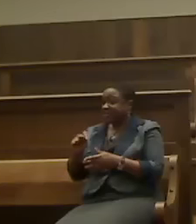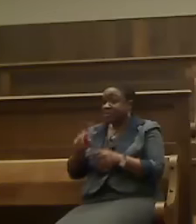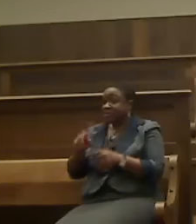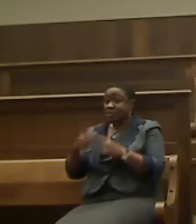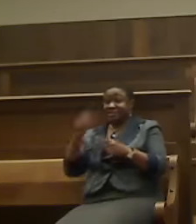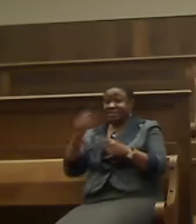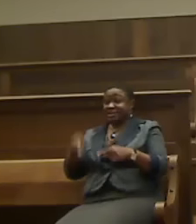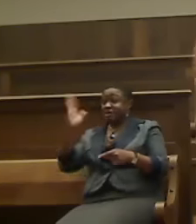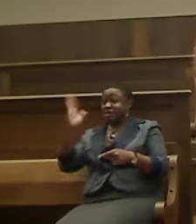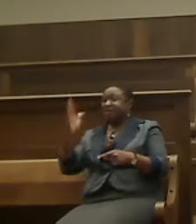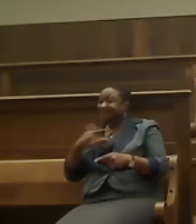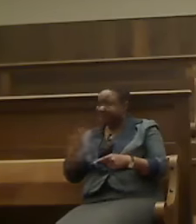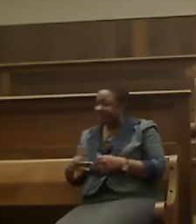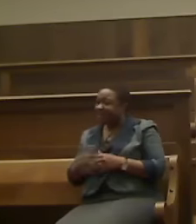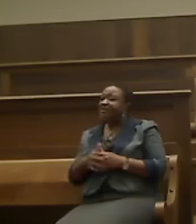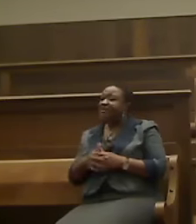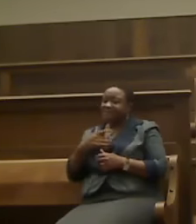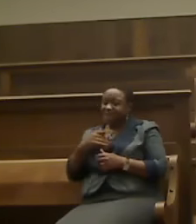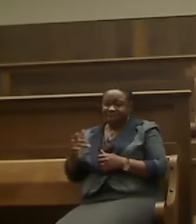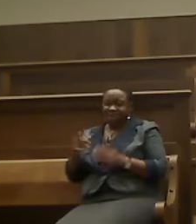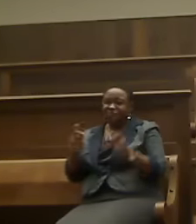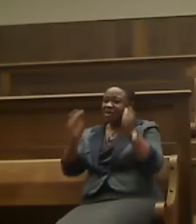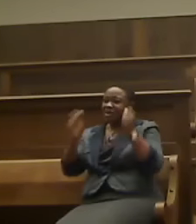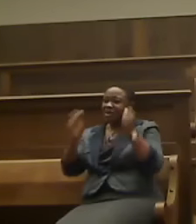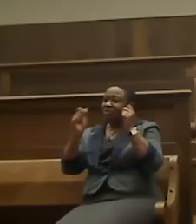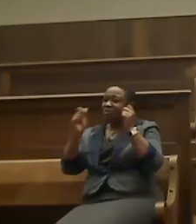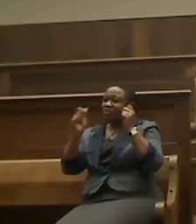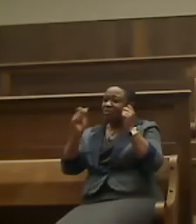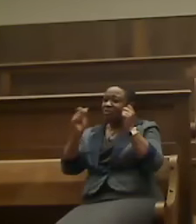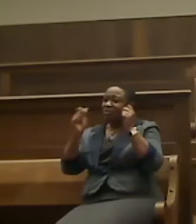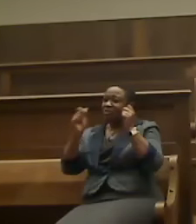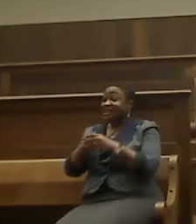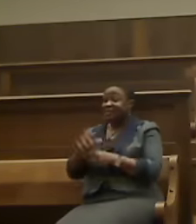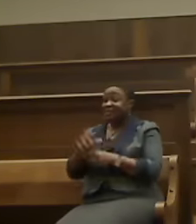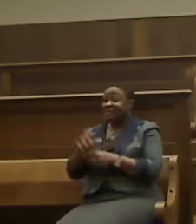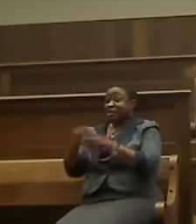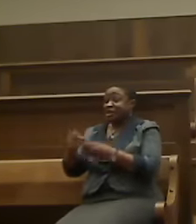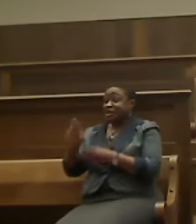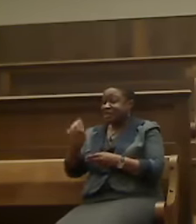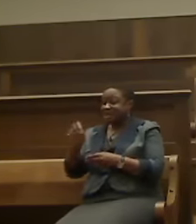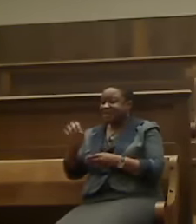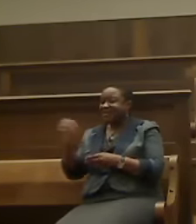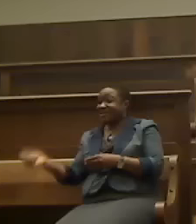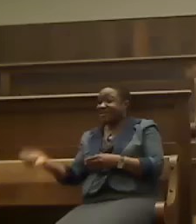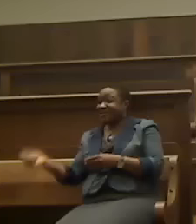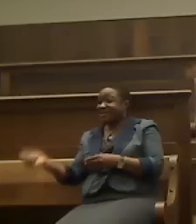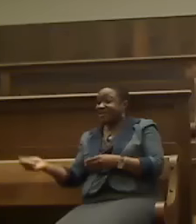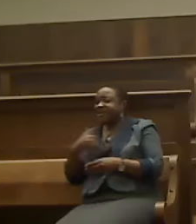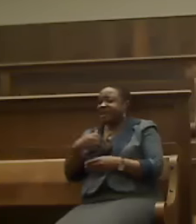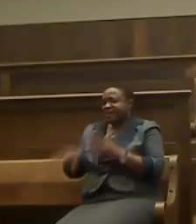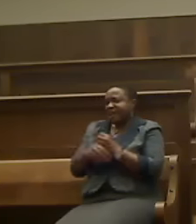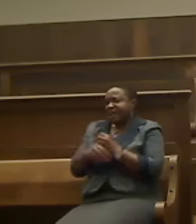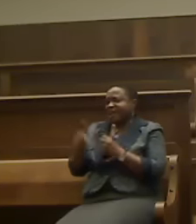talk. As soon as they see this talk. In the movie, Genetic Roulette, The Gamble of Our Lives, there's a bonus disc,